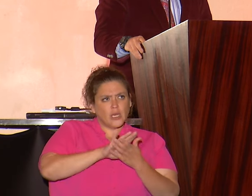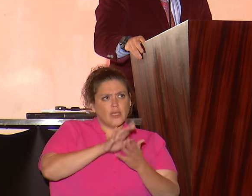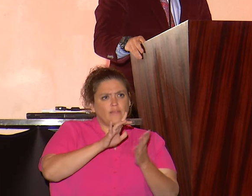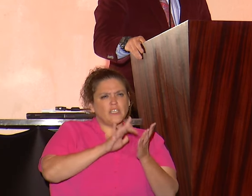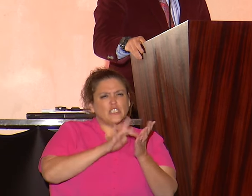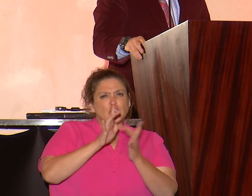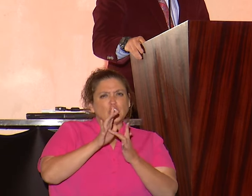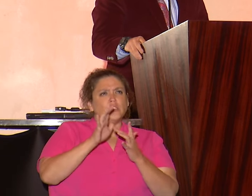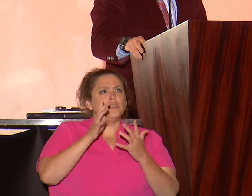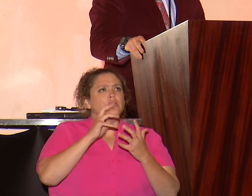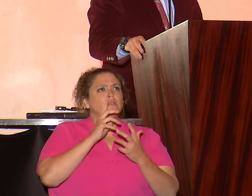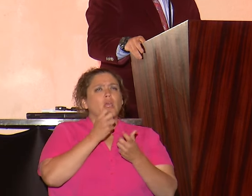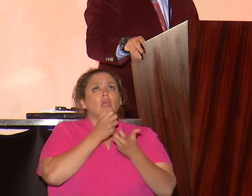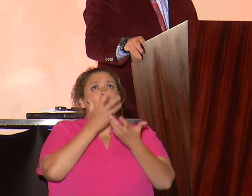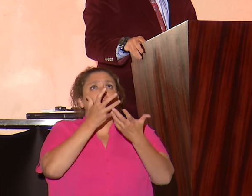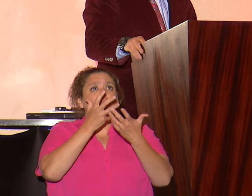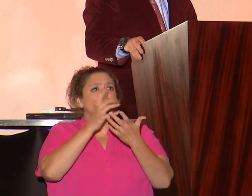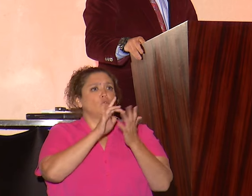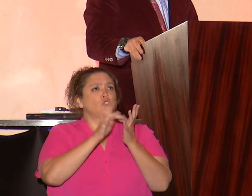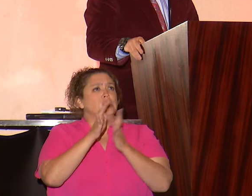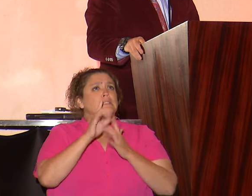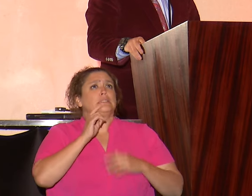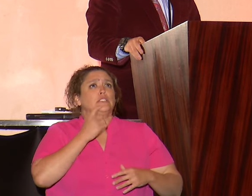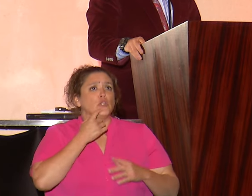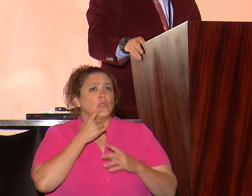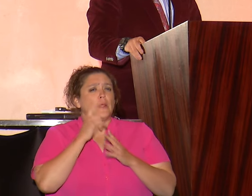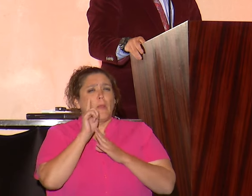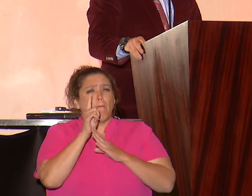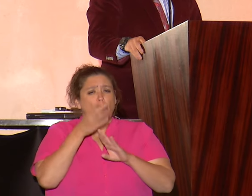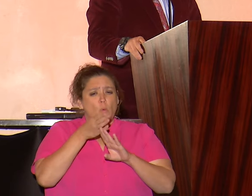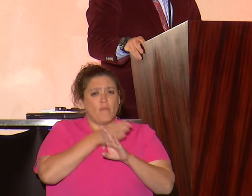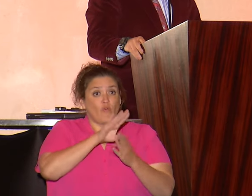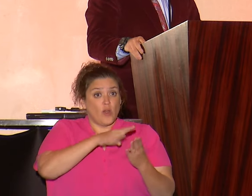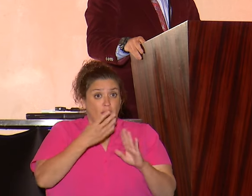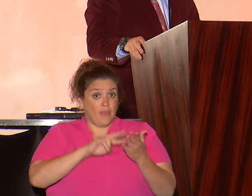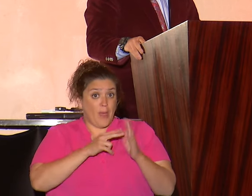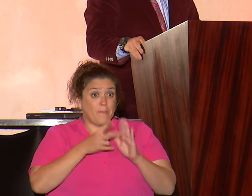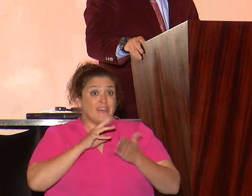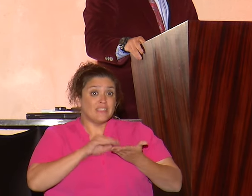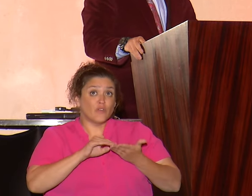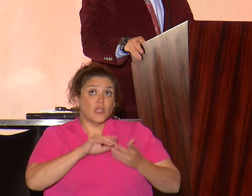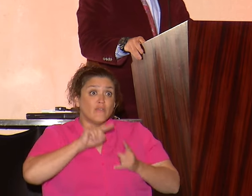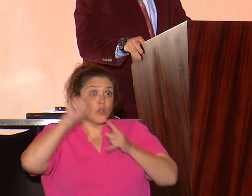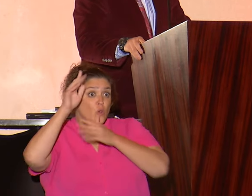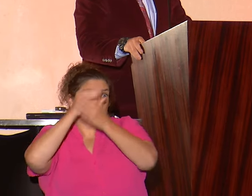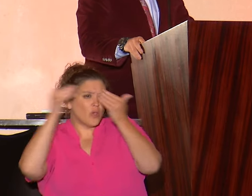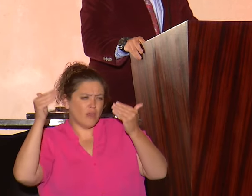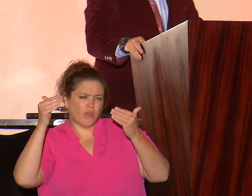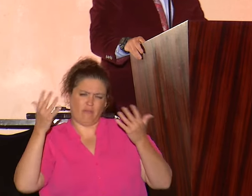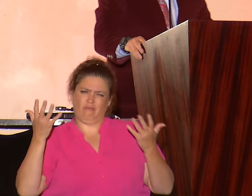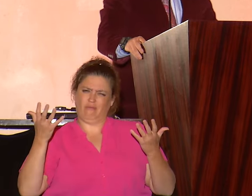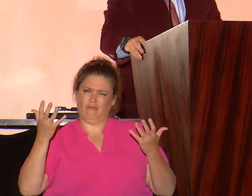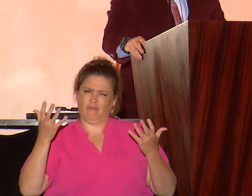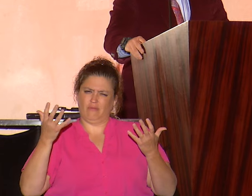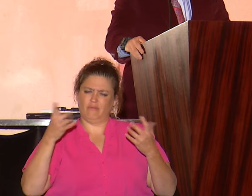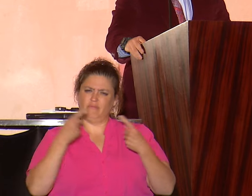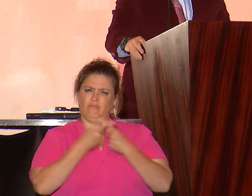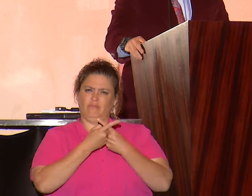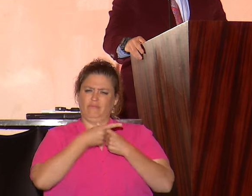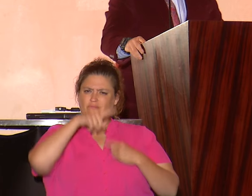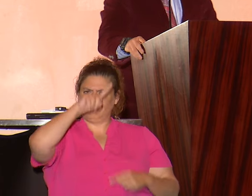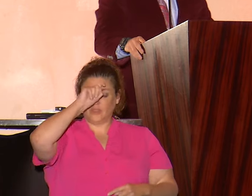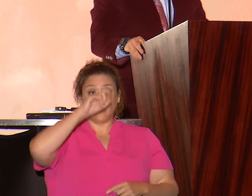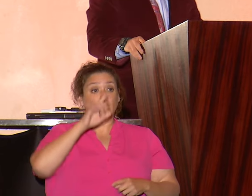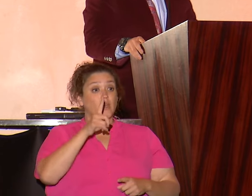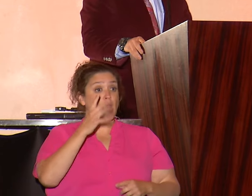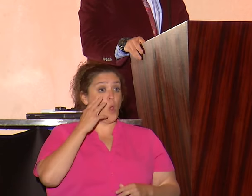before dying, is he forgiven and in heaven? What are they trying to sell us here? Now, Mormons disagree